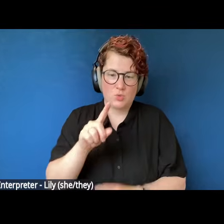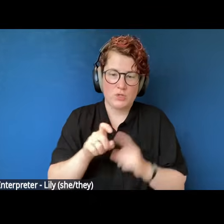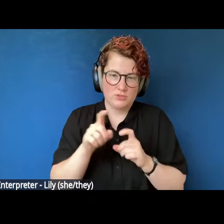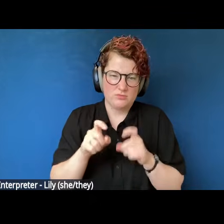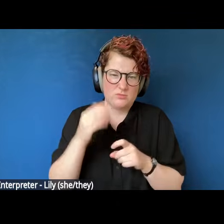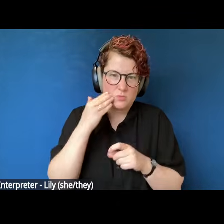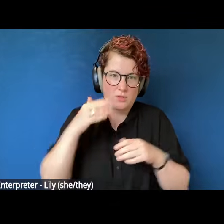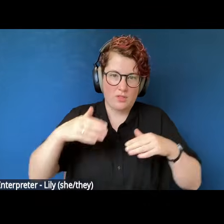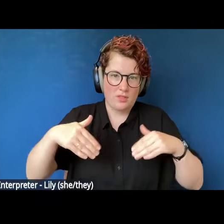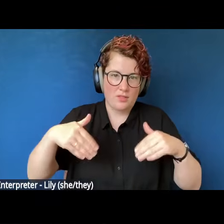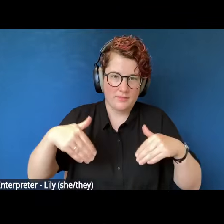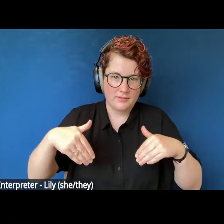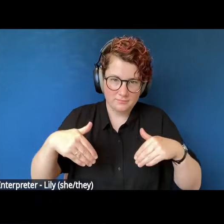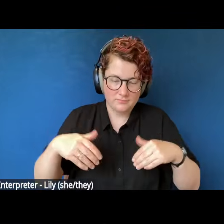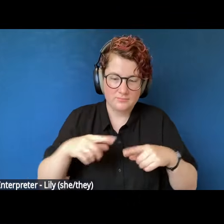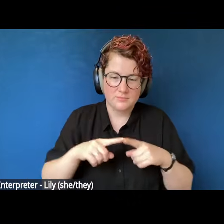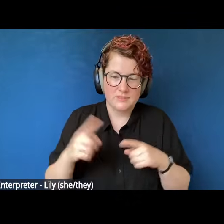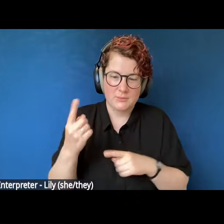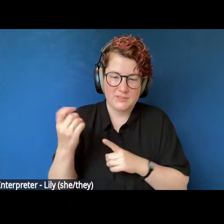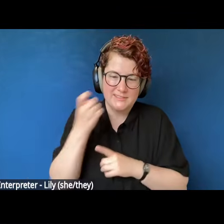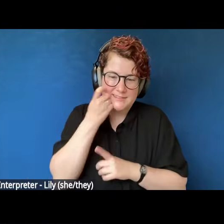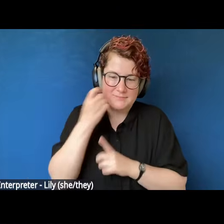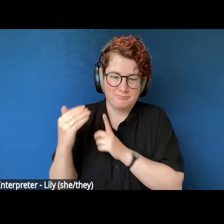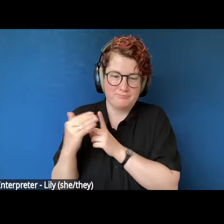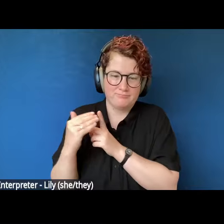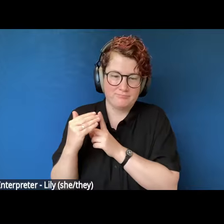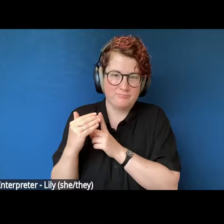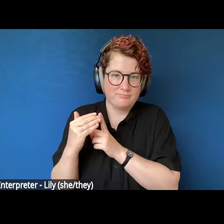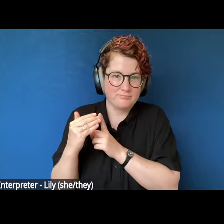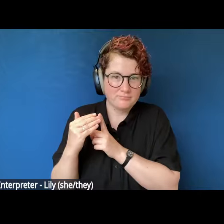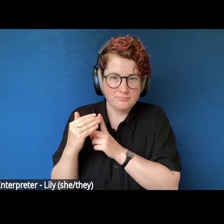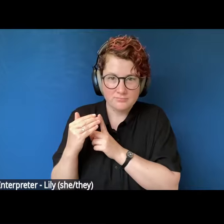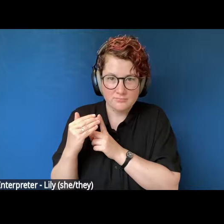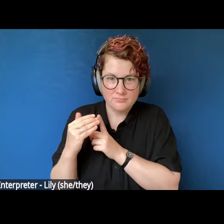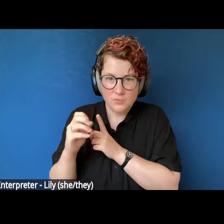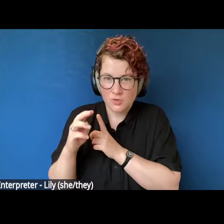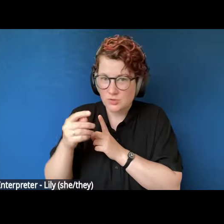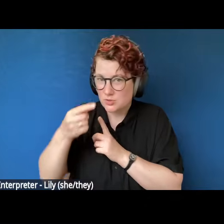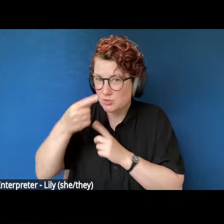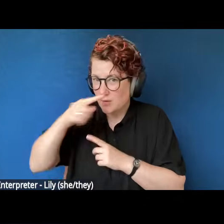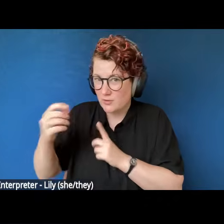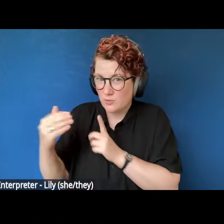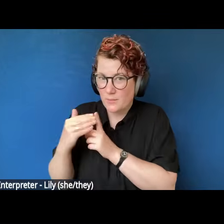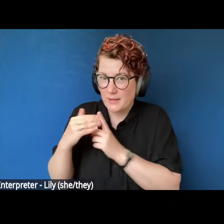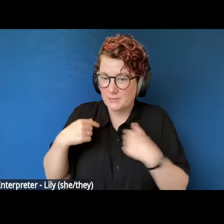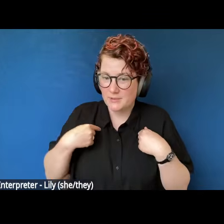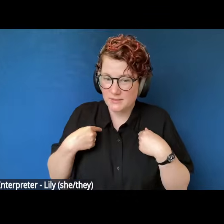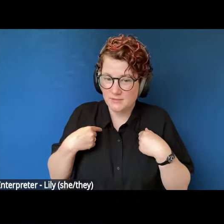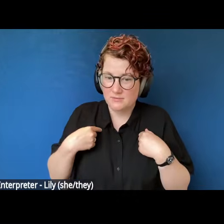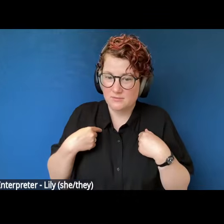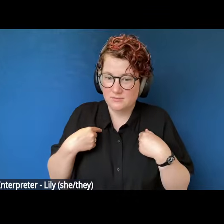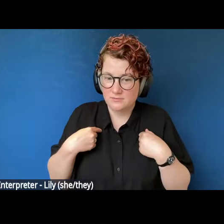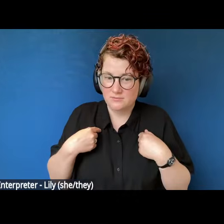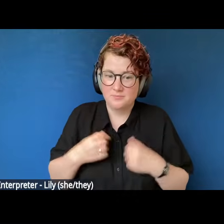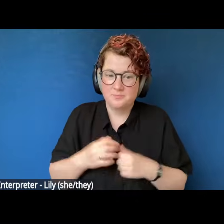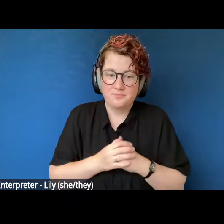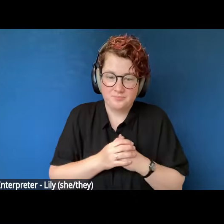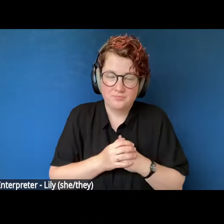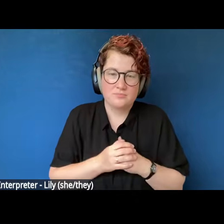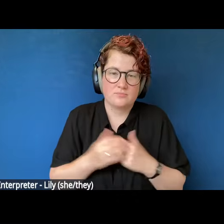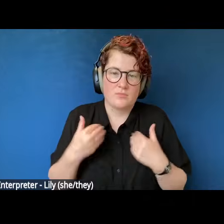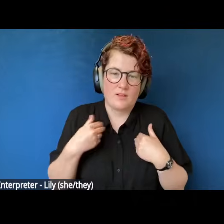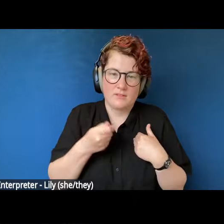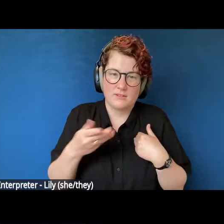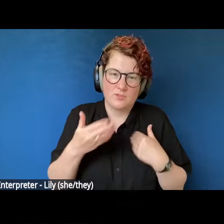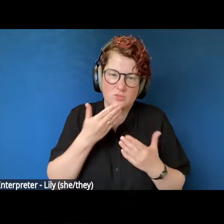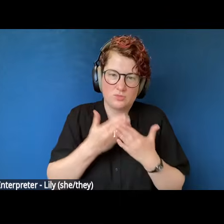Treasurer, will you just remind me? So that I don't move on to your report about offering trustee questions to my colleagues. Thank you very much. Okay, so we're at